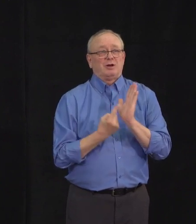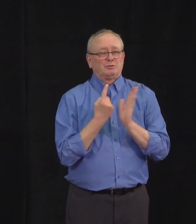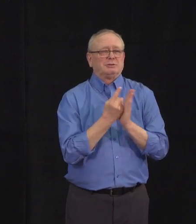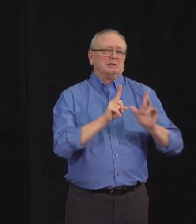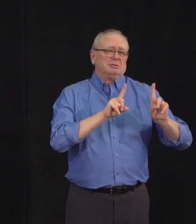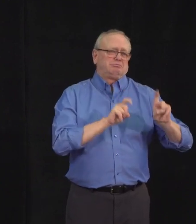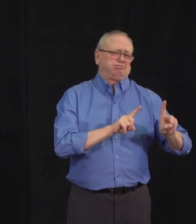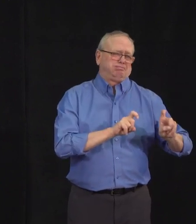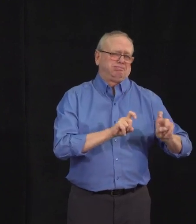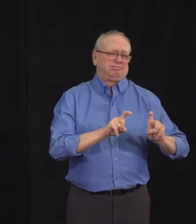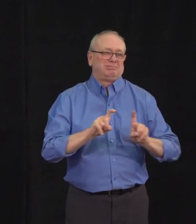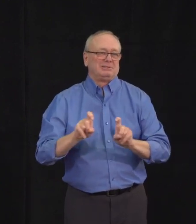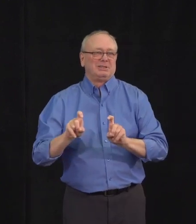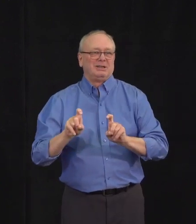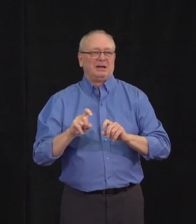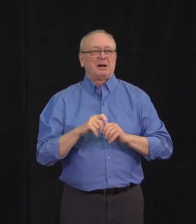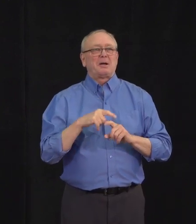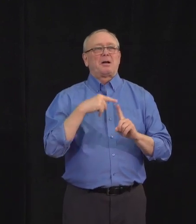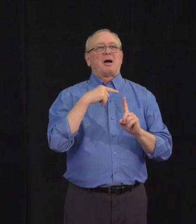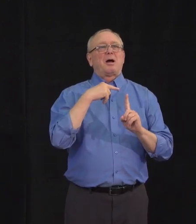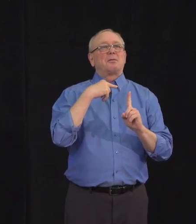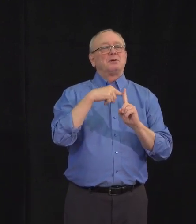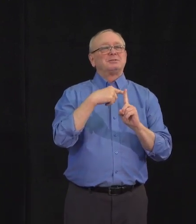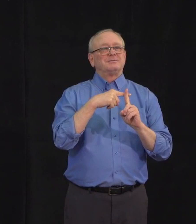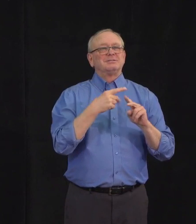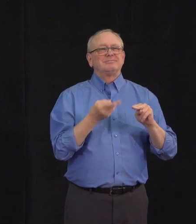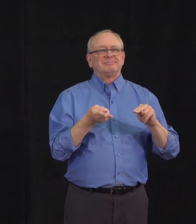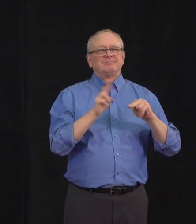315 cases, bringing the total in Alberta to